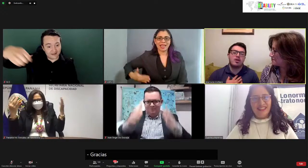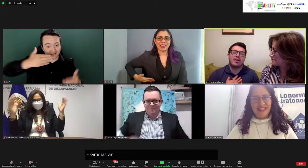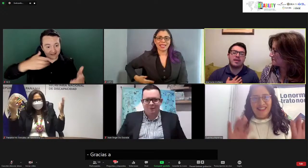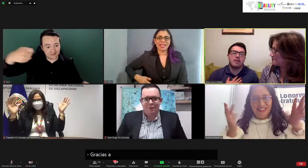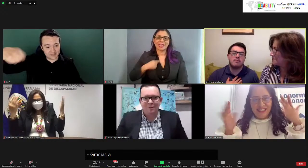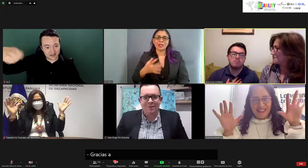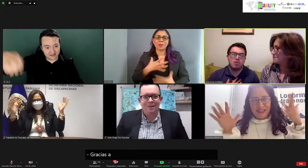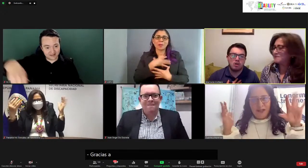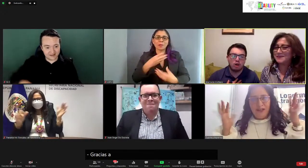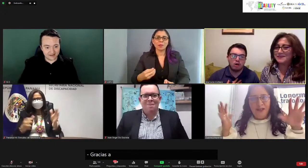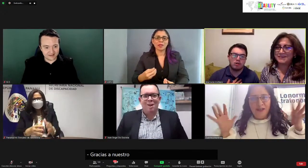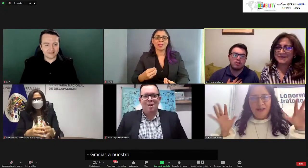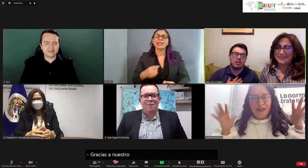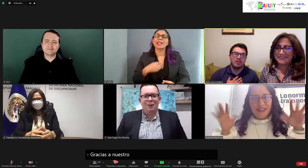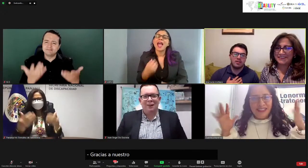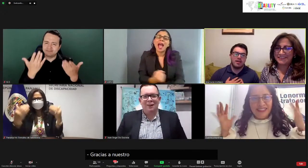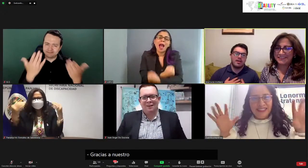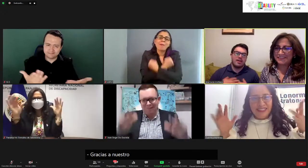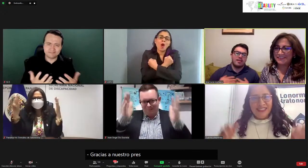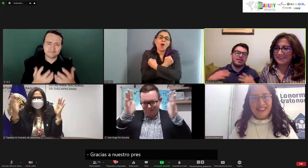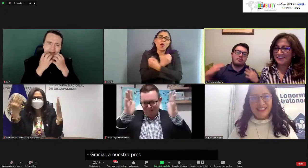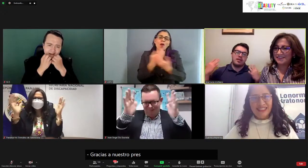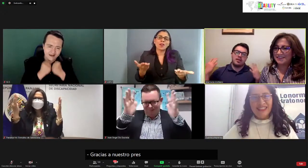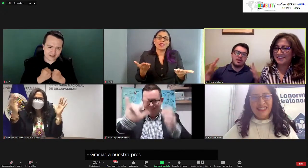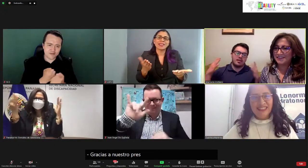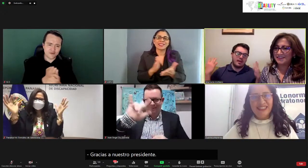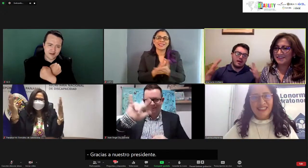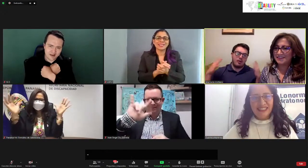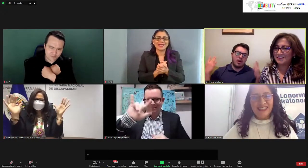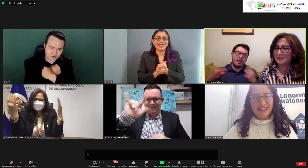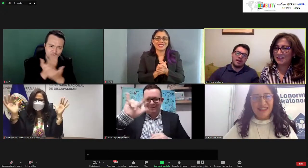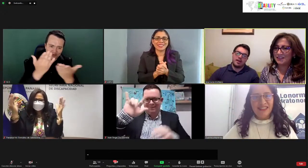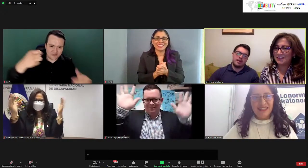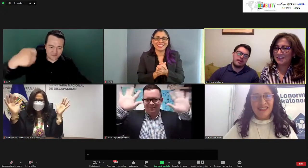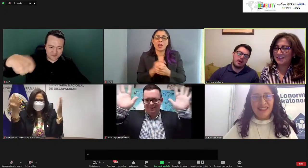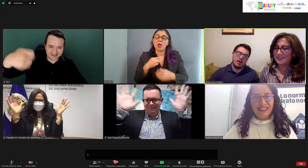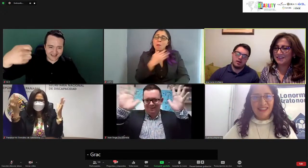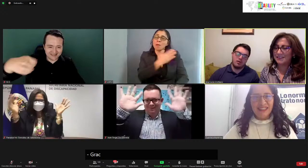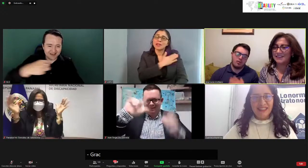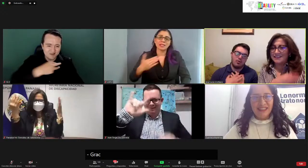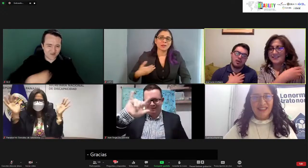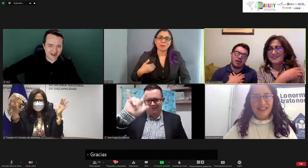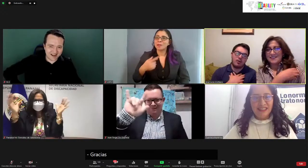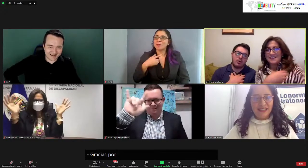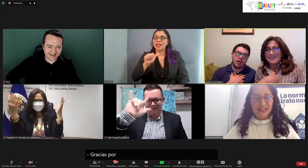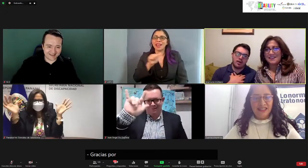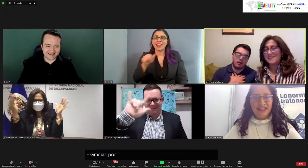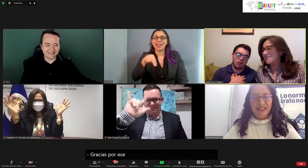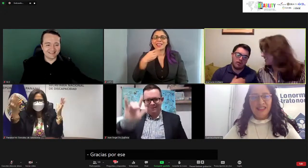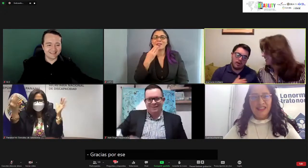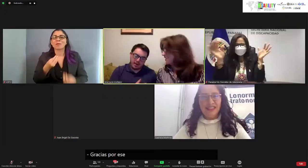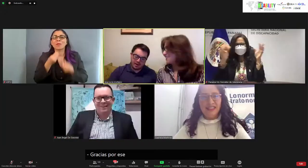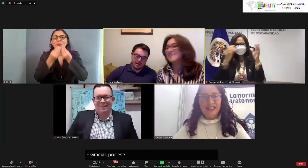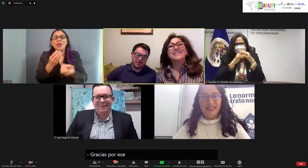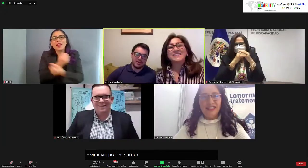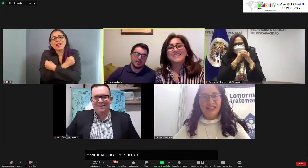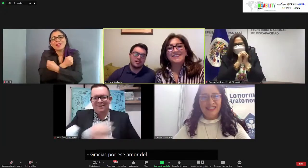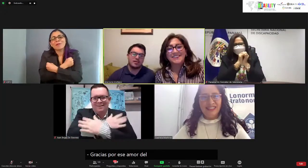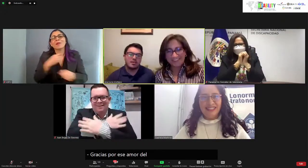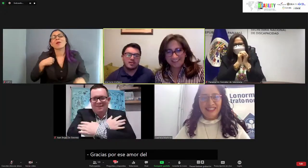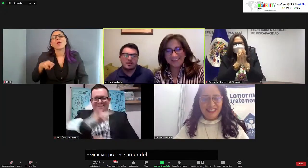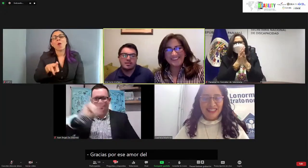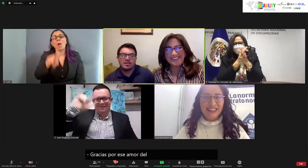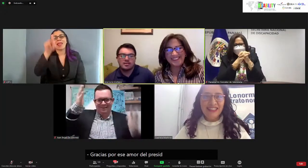president and with great care and love of the president as well